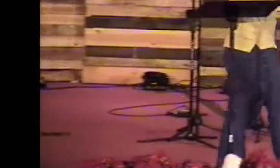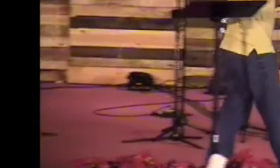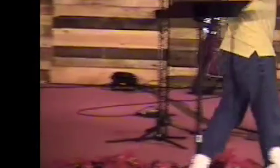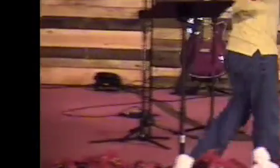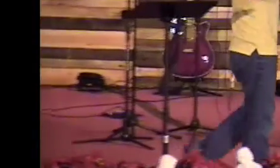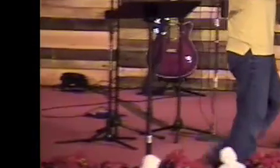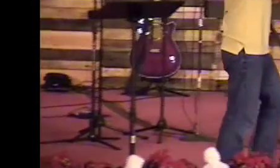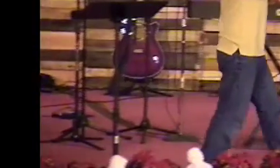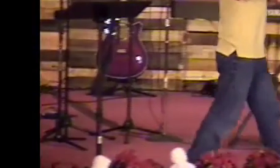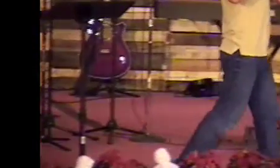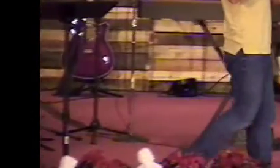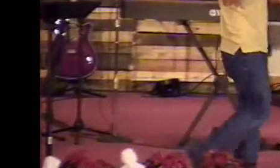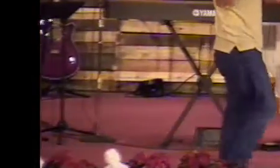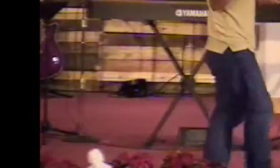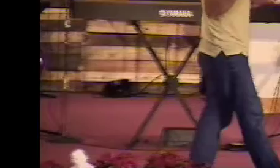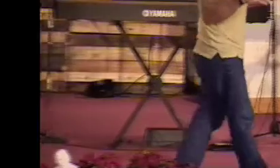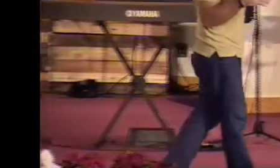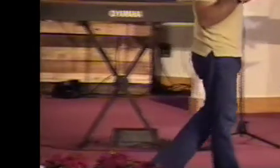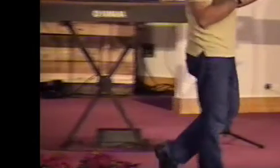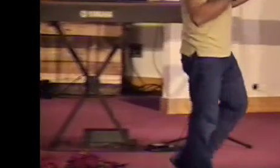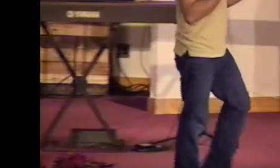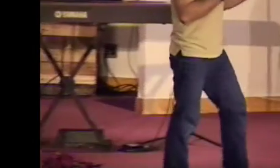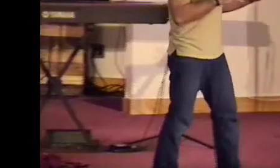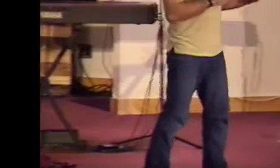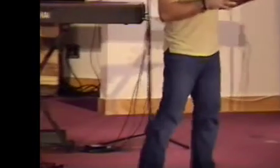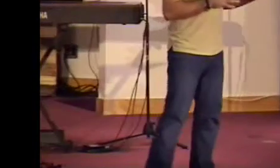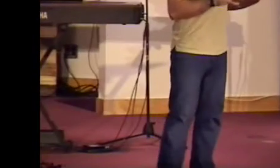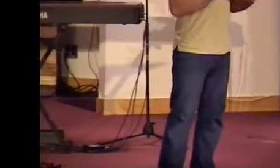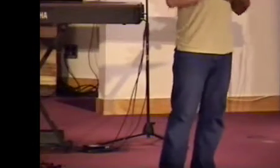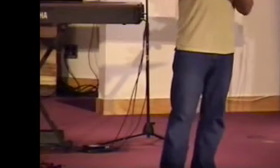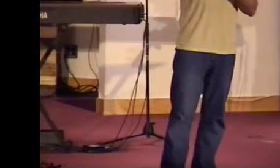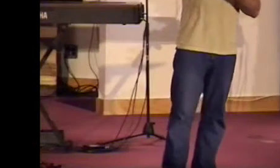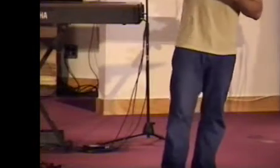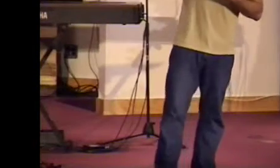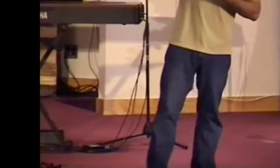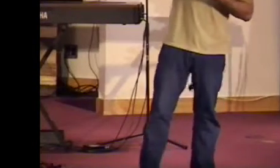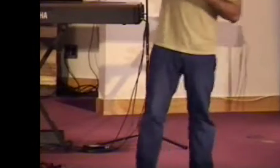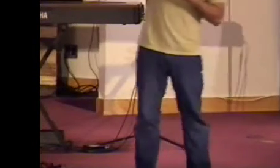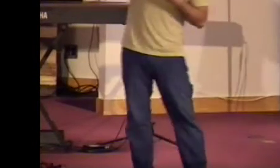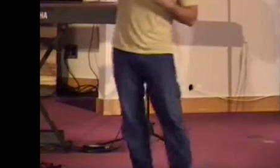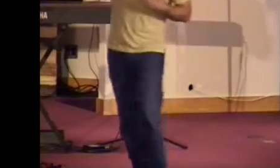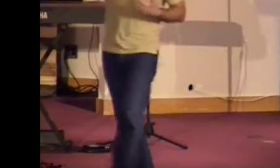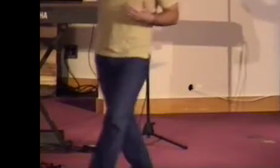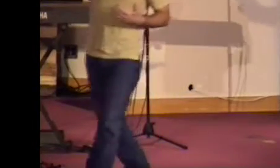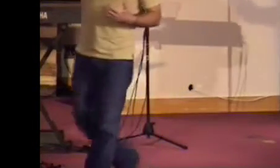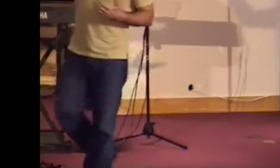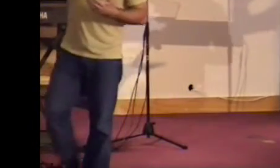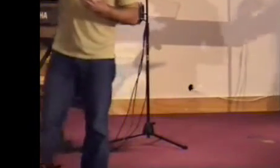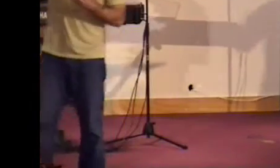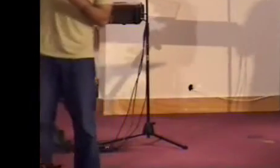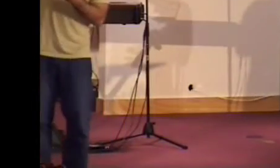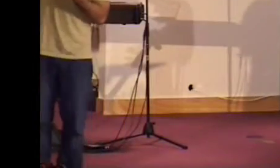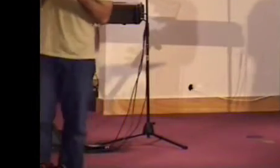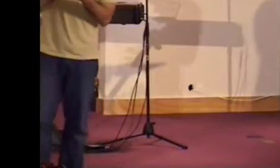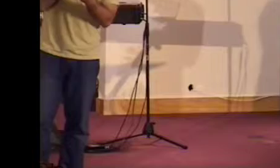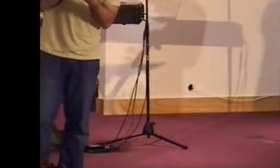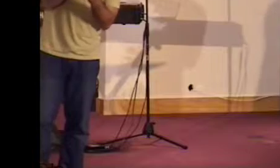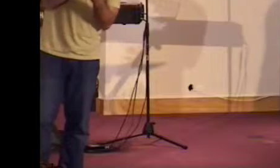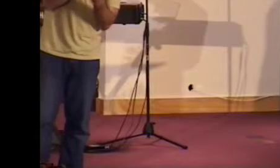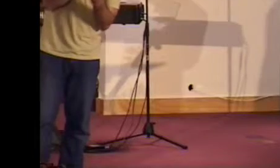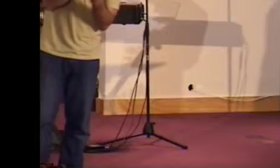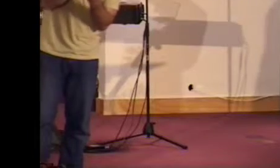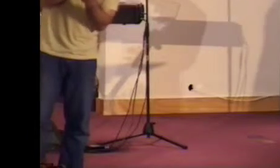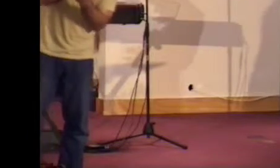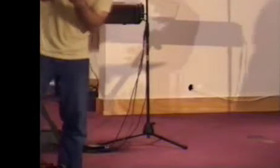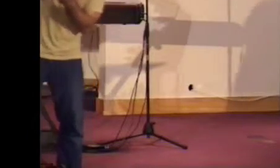I make 2016 even better? And my challenge to you today is that in order to make 2016 better, I want you to hold on to